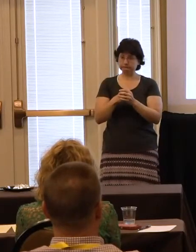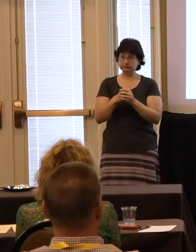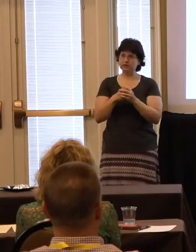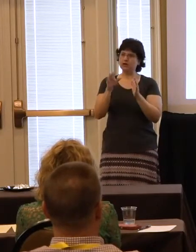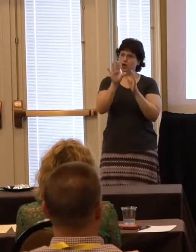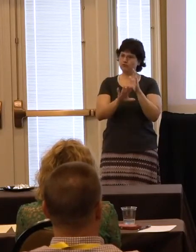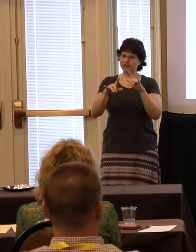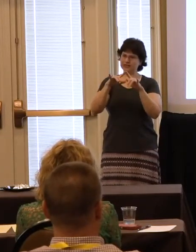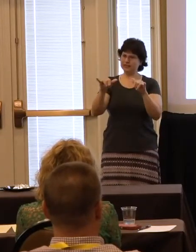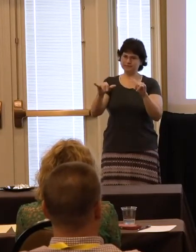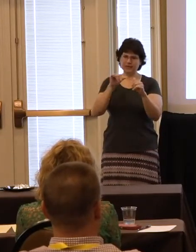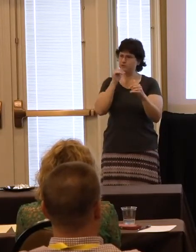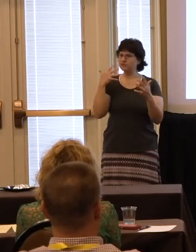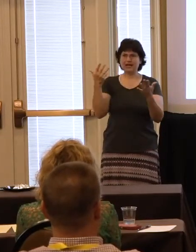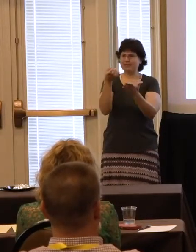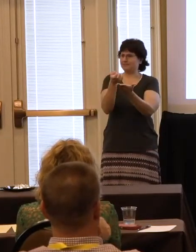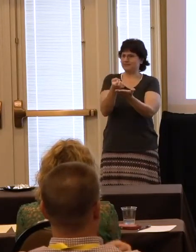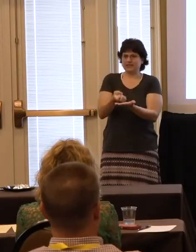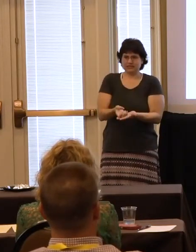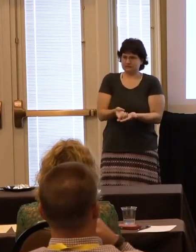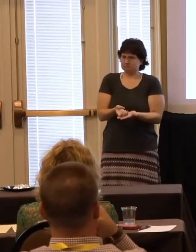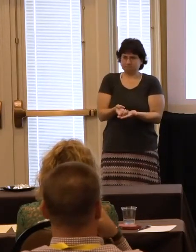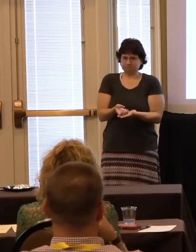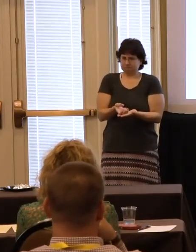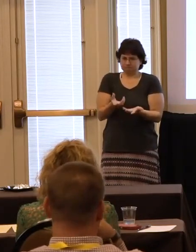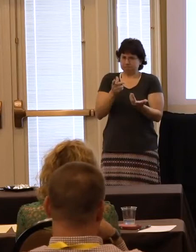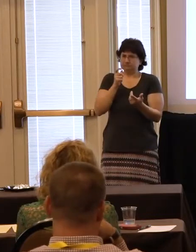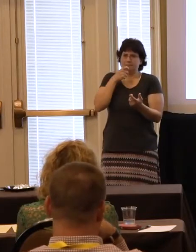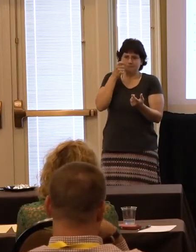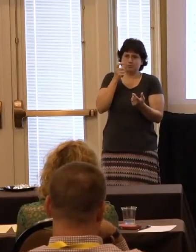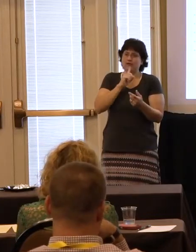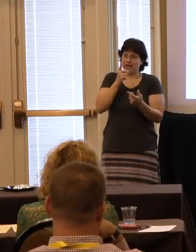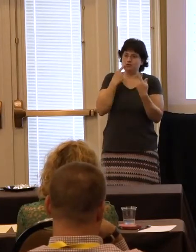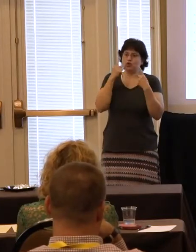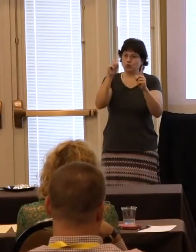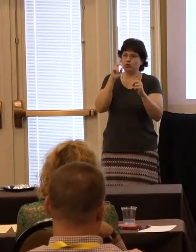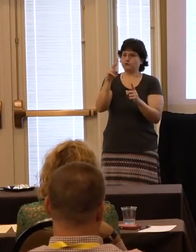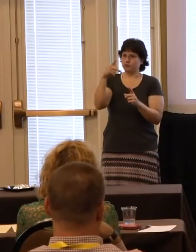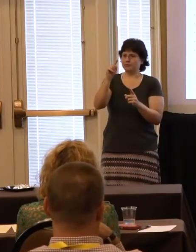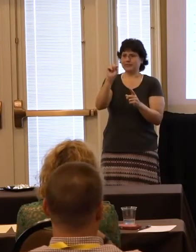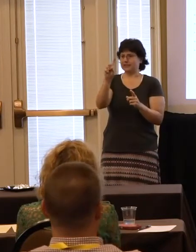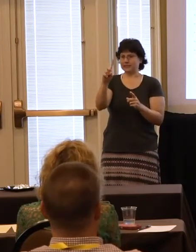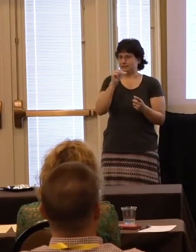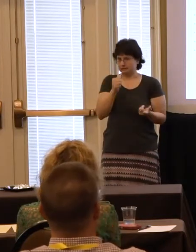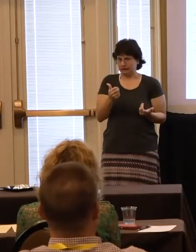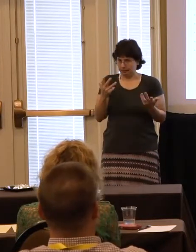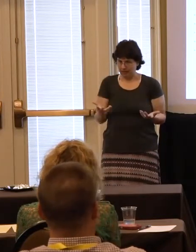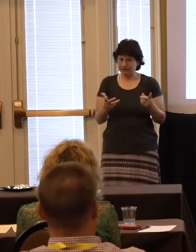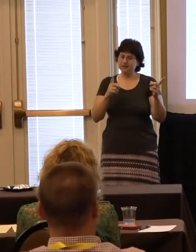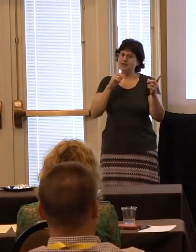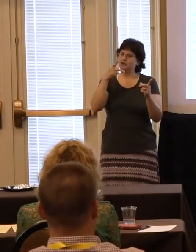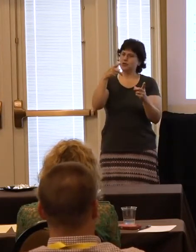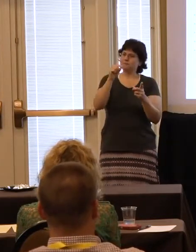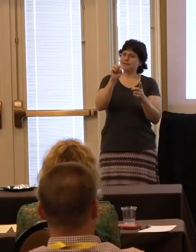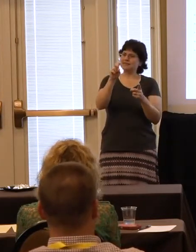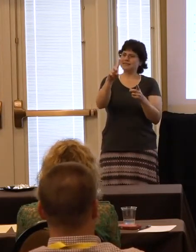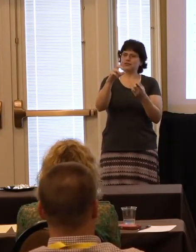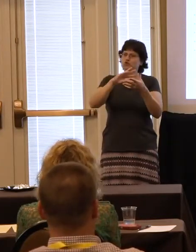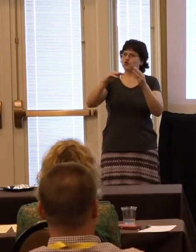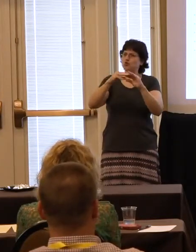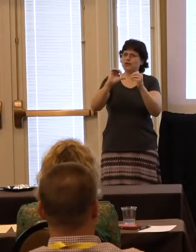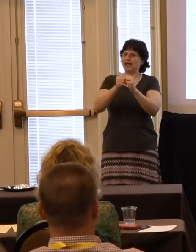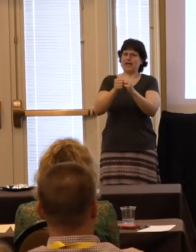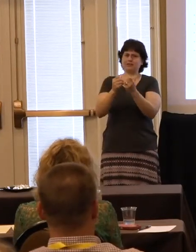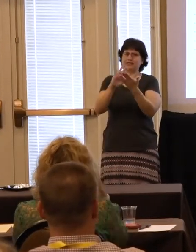the same time that we don't have a lot of evidence that marijuana actually works for PTSD. So what is the PTSD story? How is